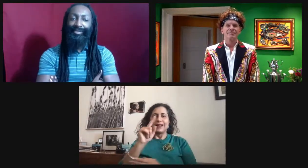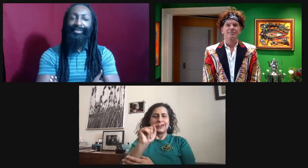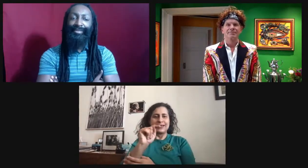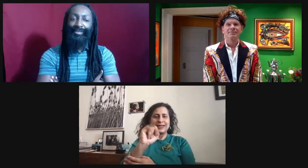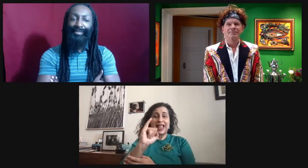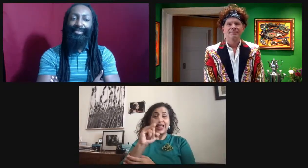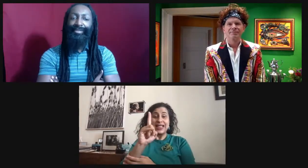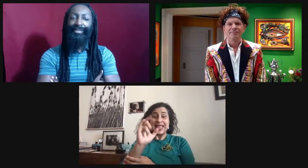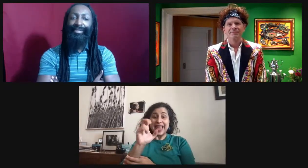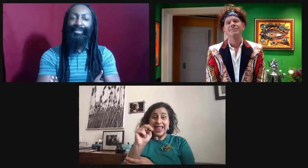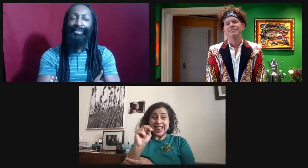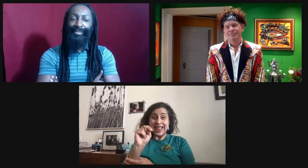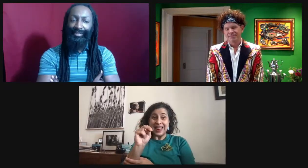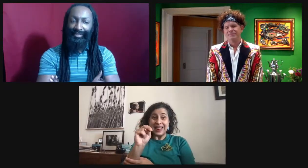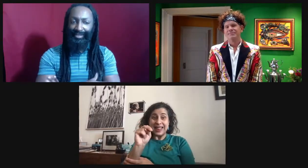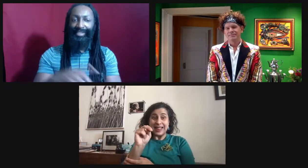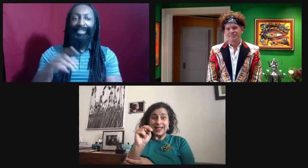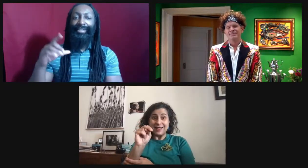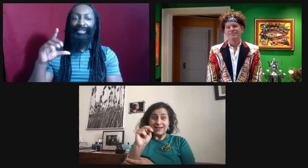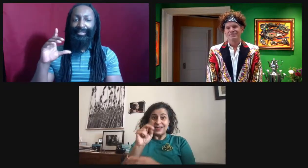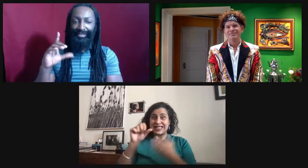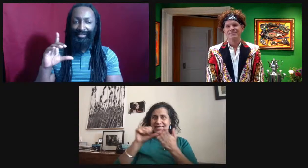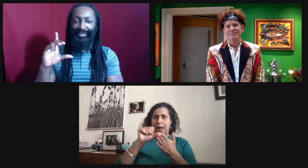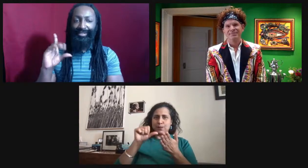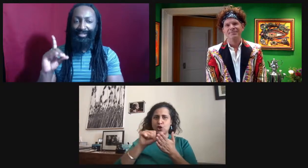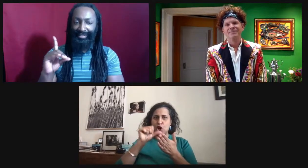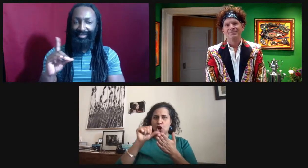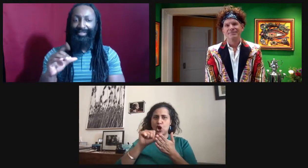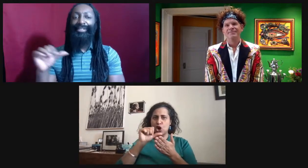Other artists such as Tilden,